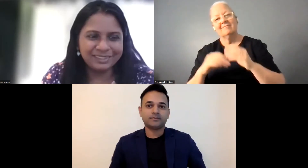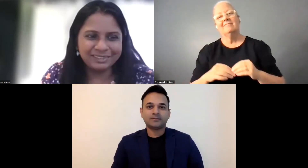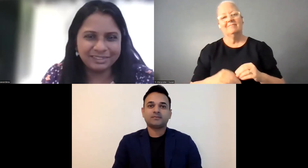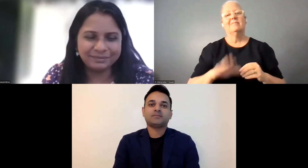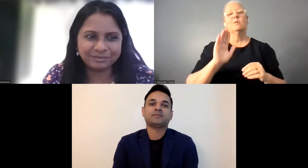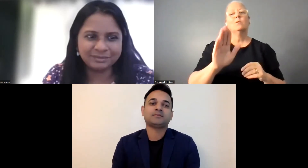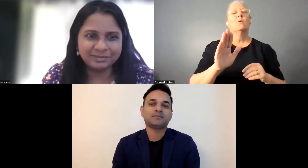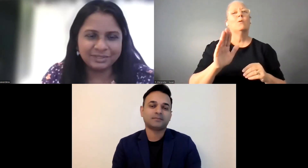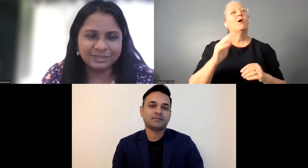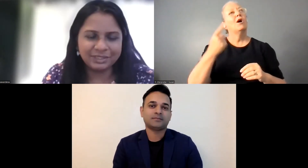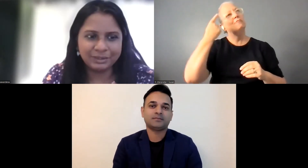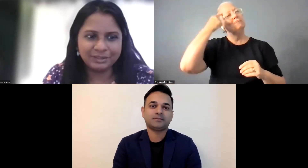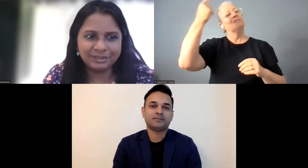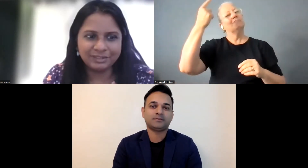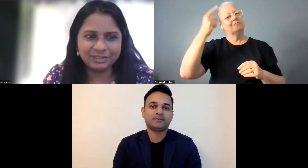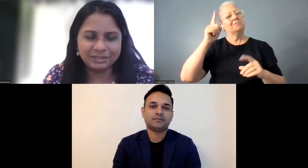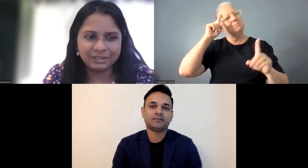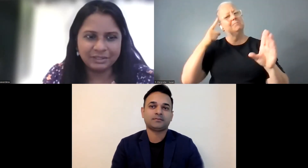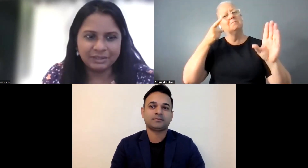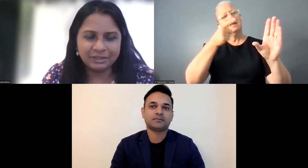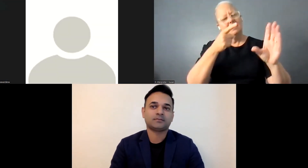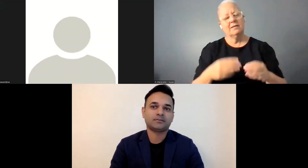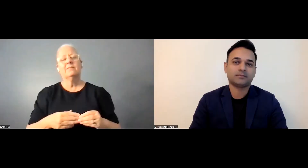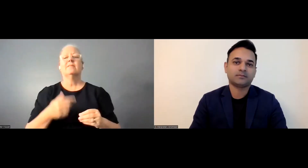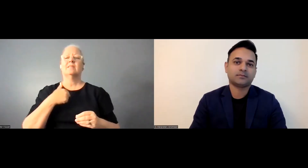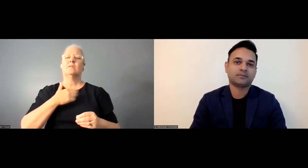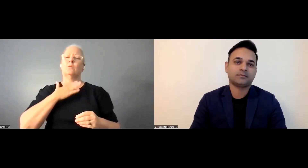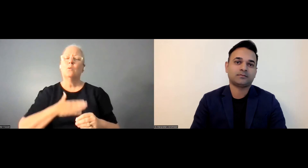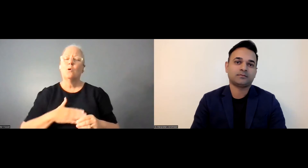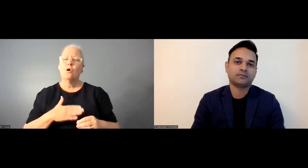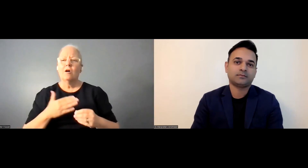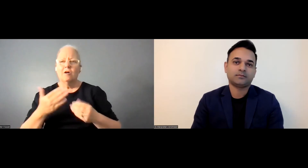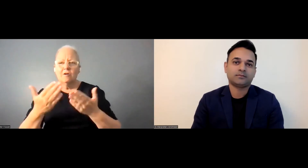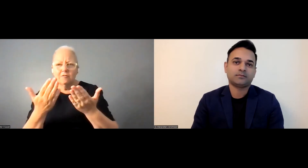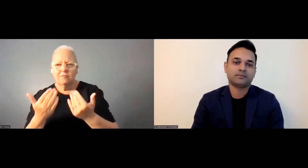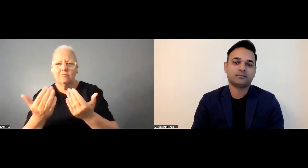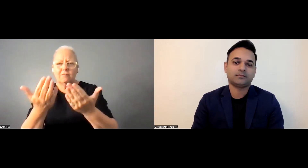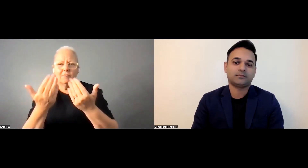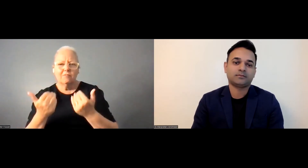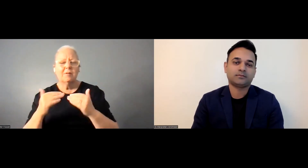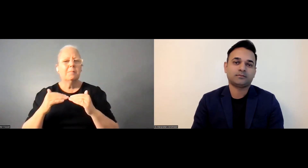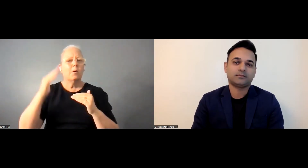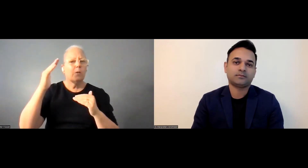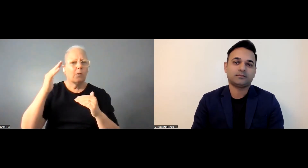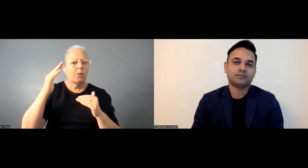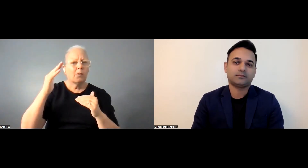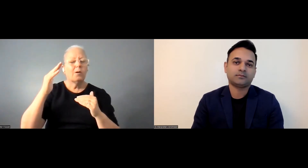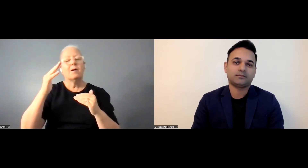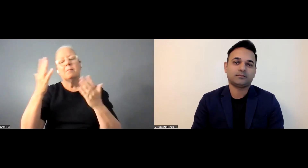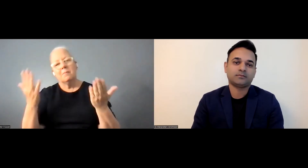But I wanted to hear more from you. But as you know,